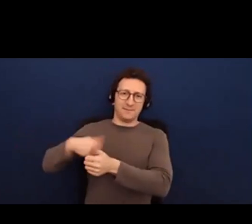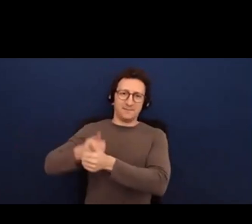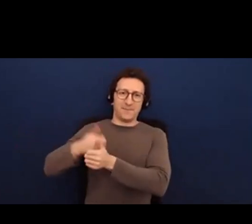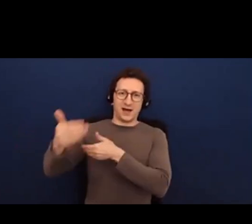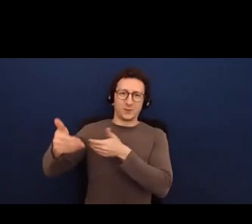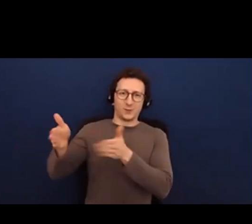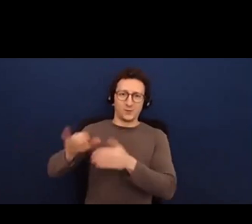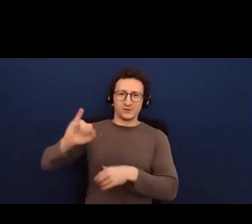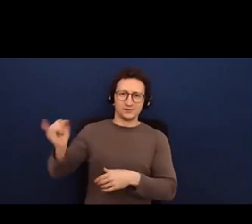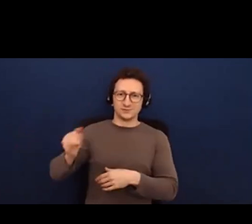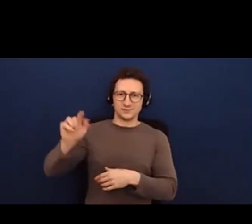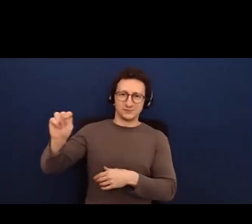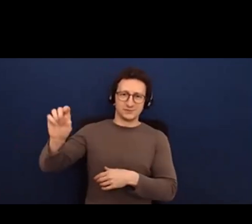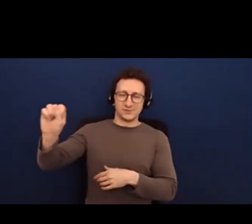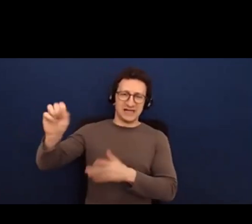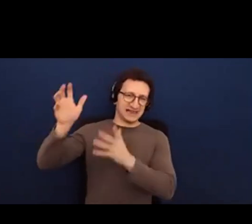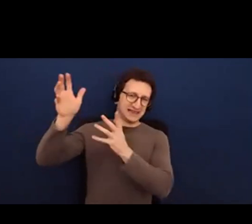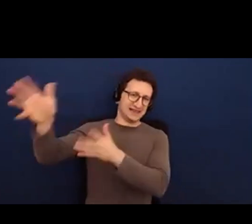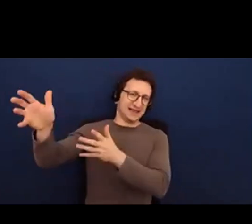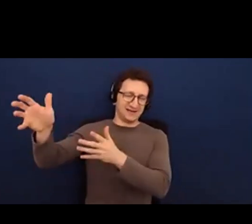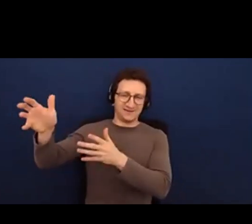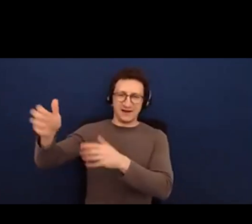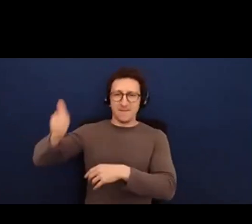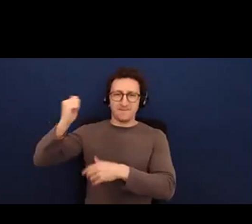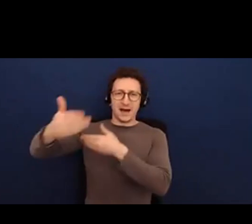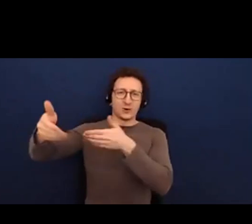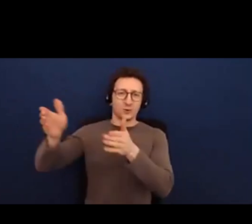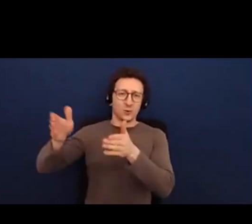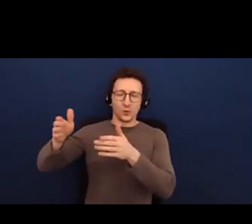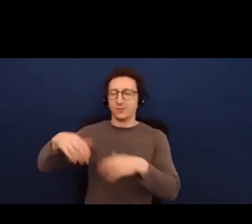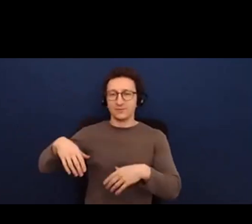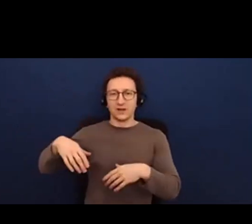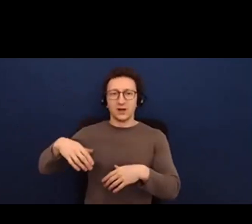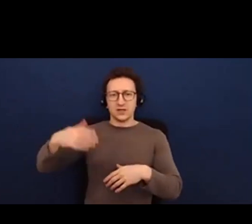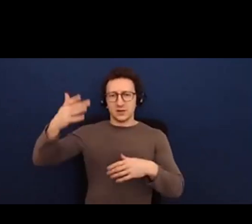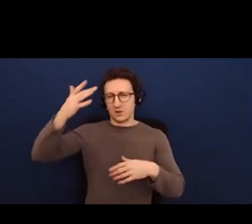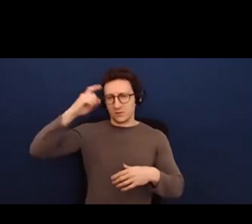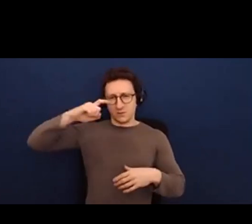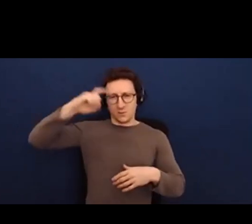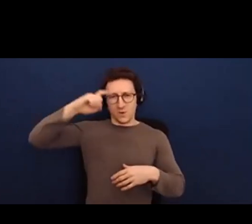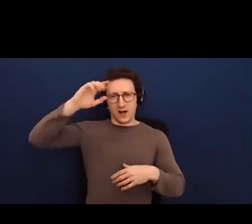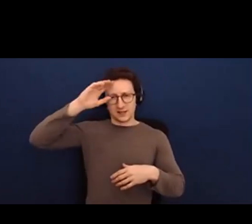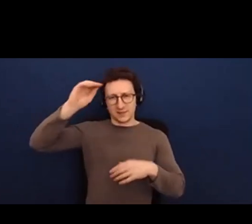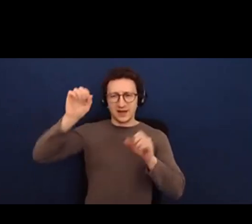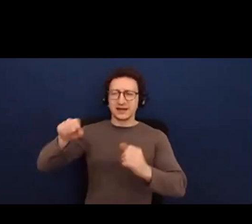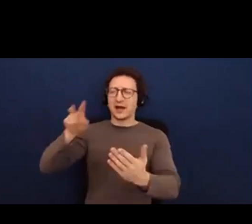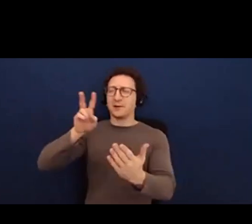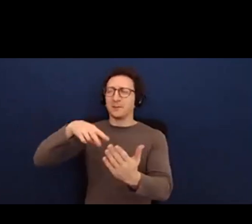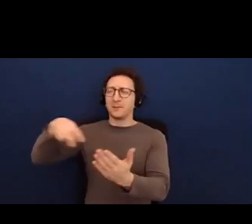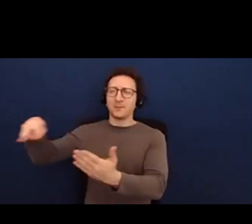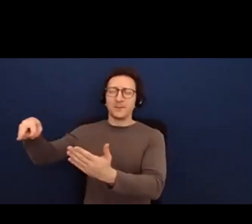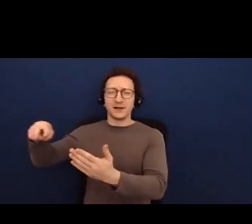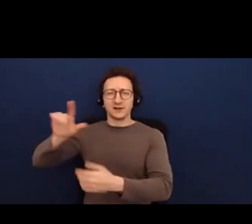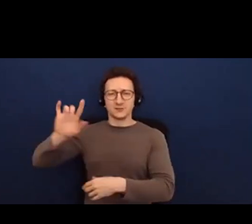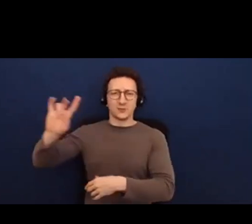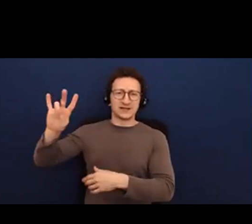let the scholars go up there and go through those 27 volumes rather than publish any part of